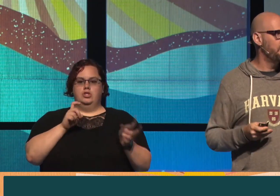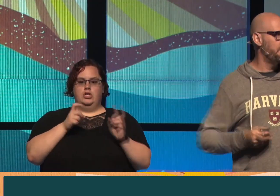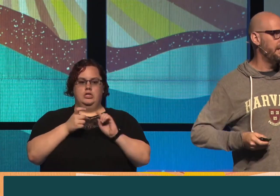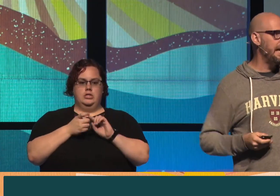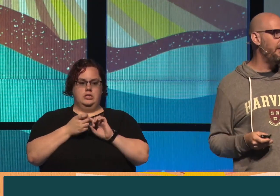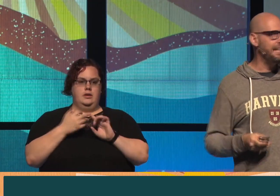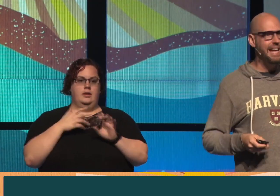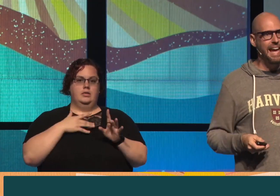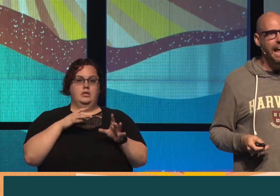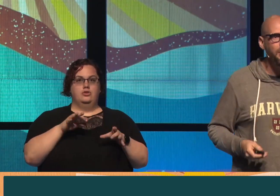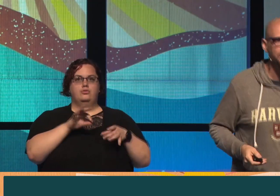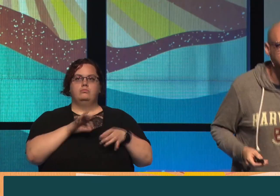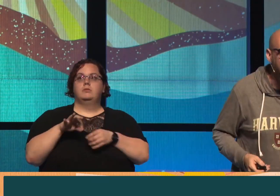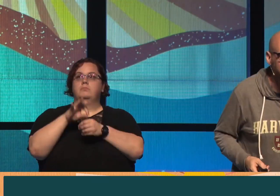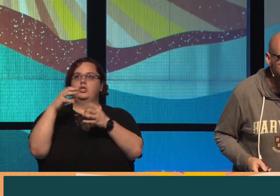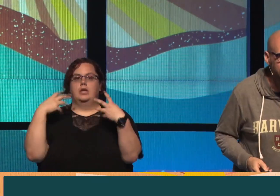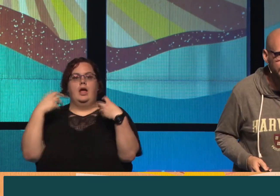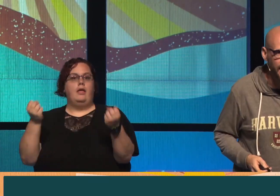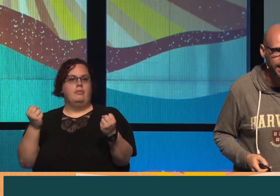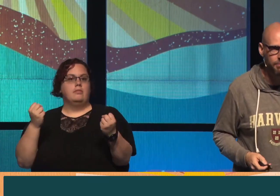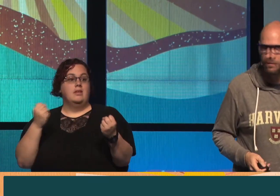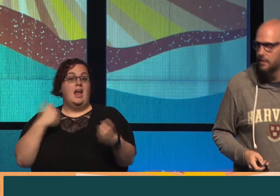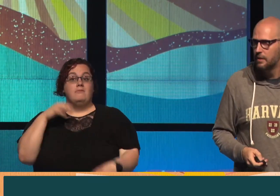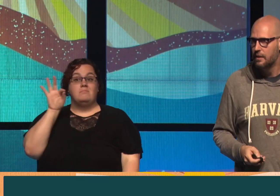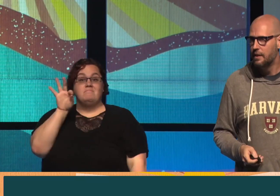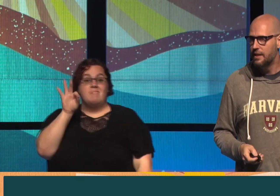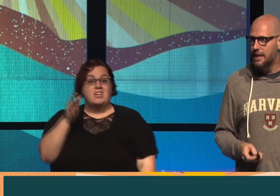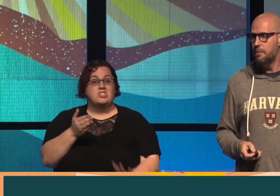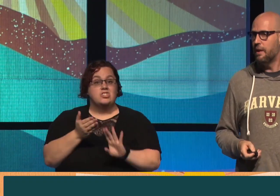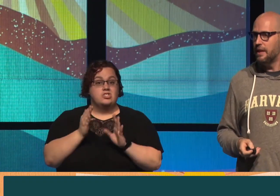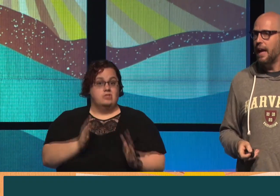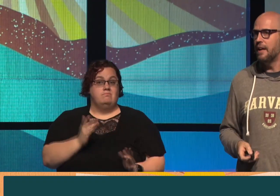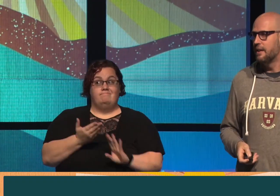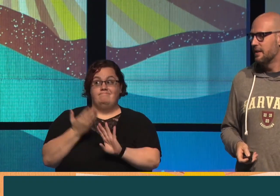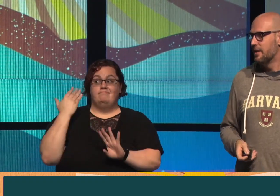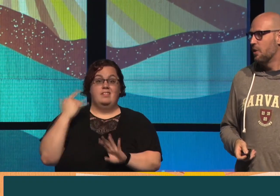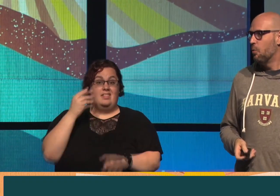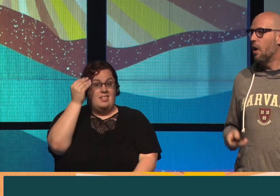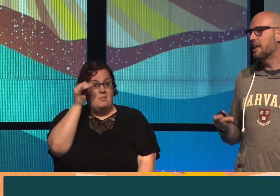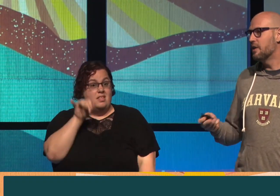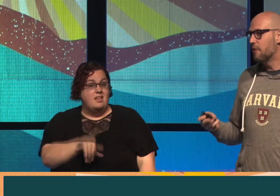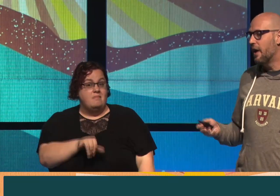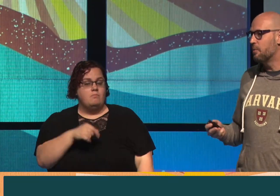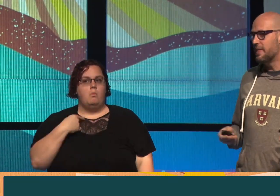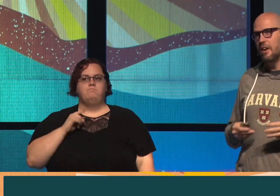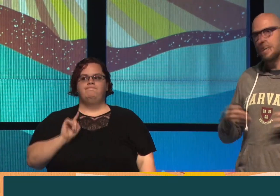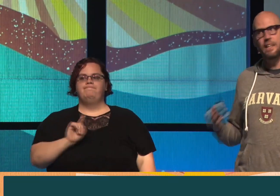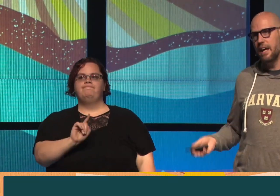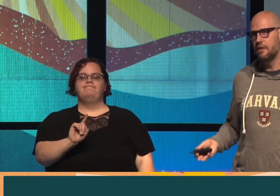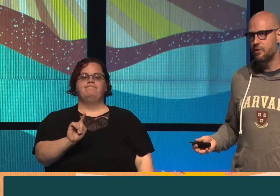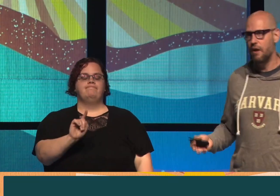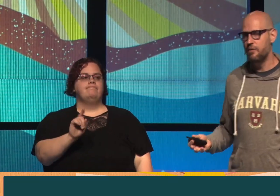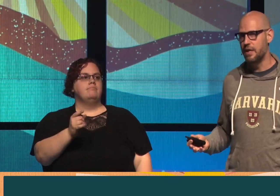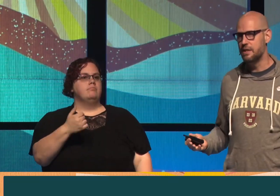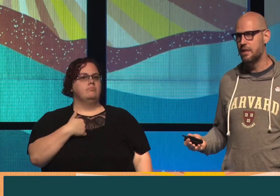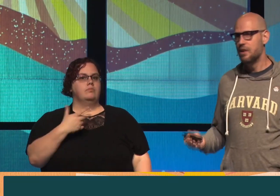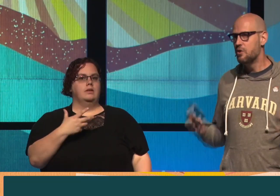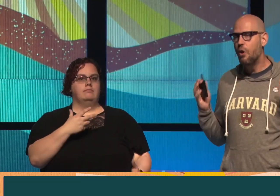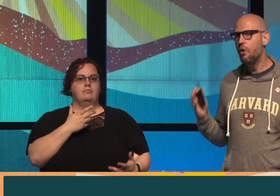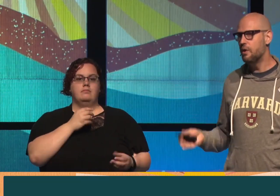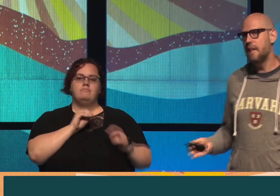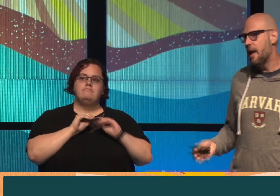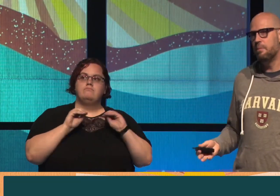into spiritual vitality. And I was a pastor at the time. Think about that. Walking around without any lack of